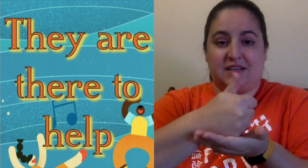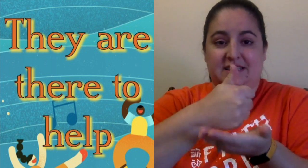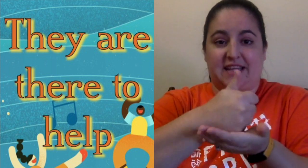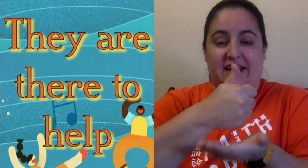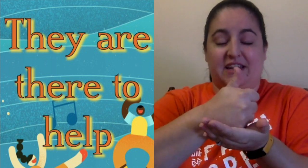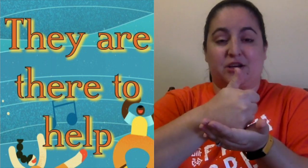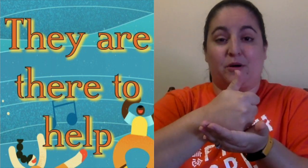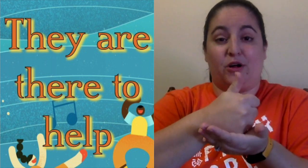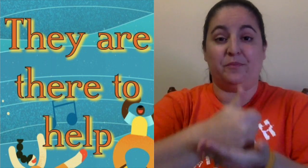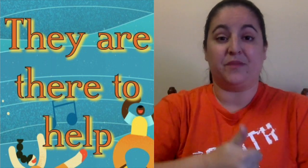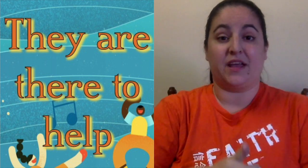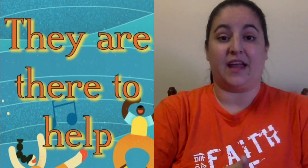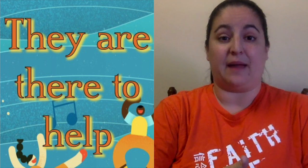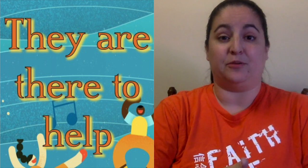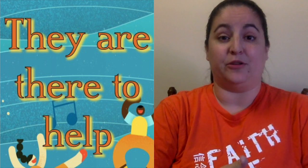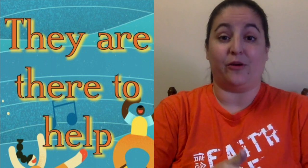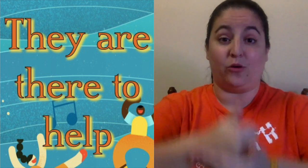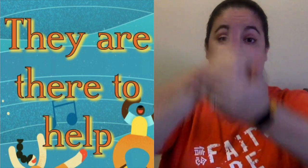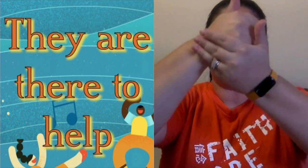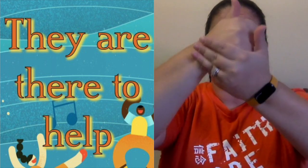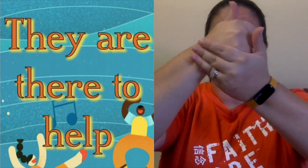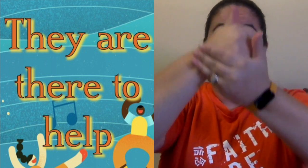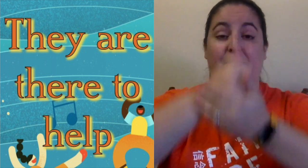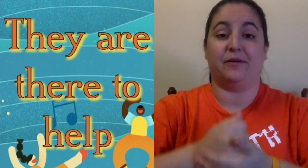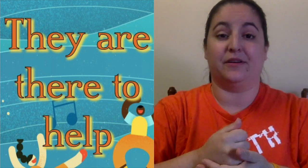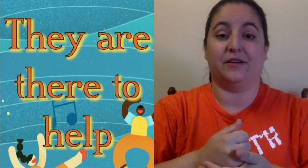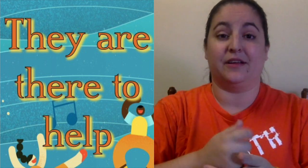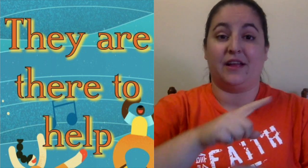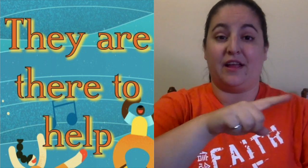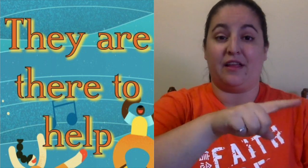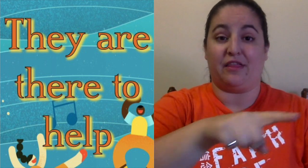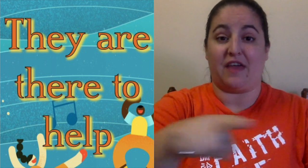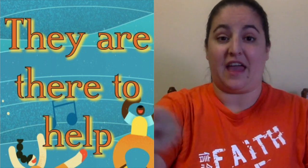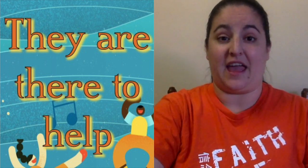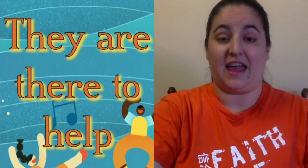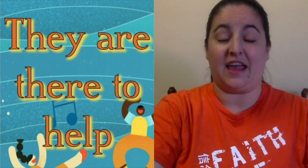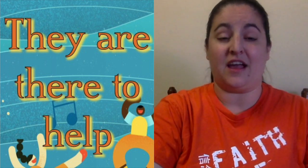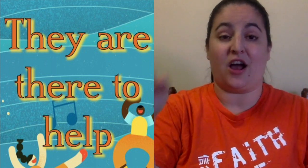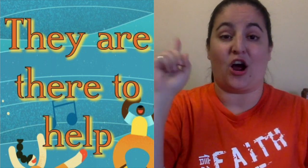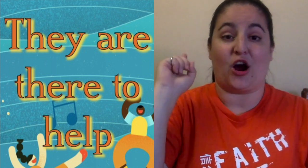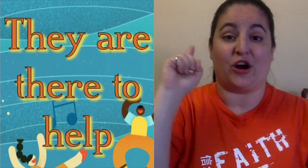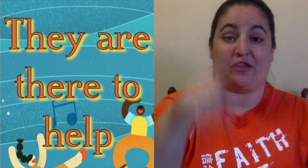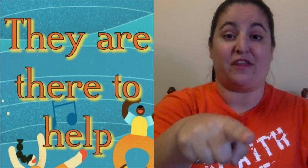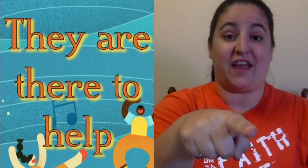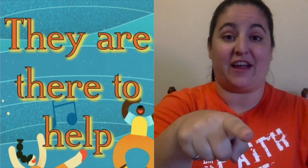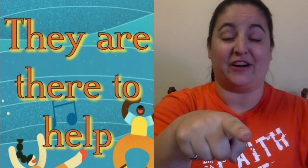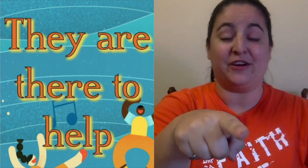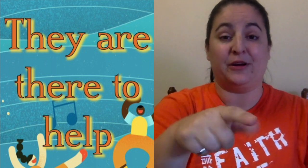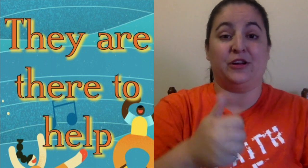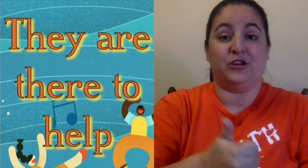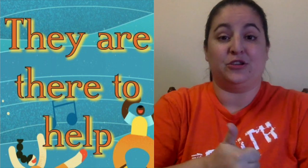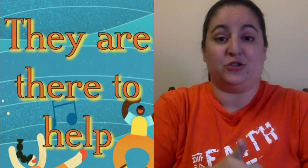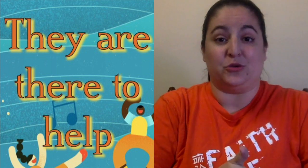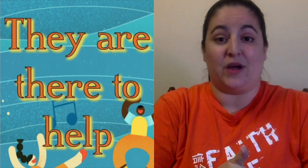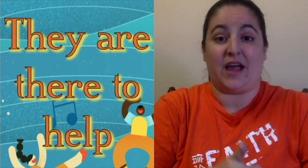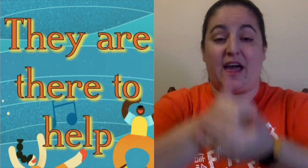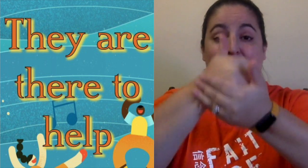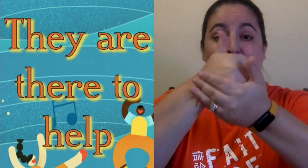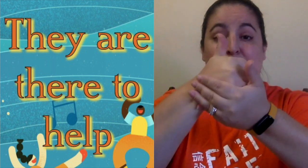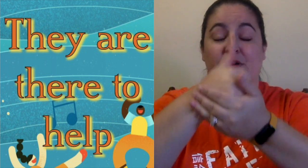all times. They, point to a couple people, are there, point to one